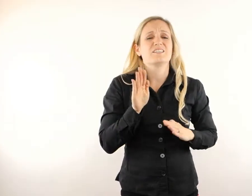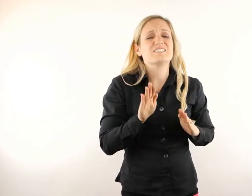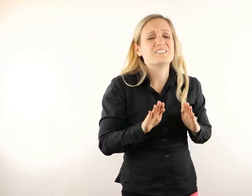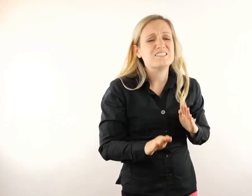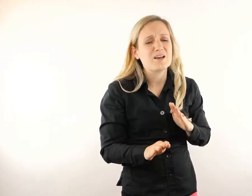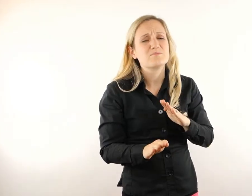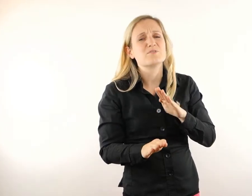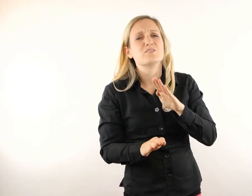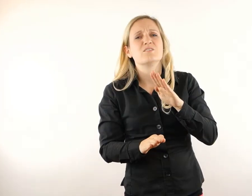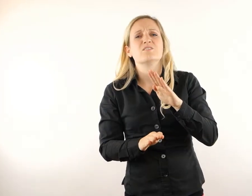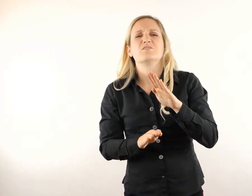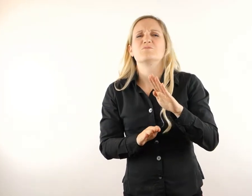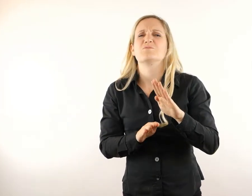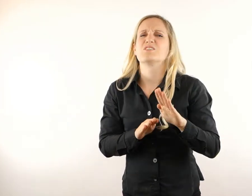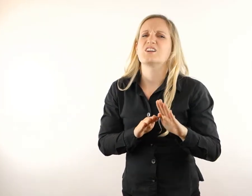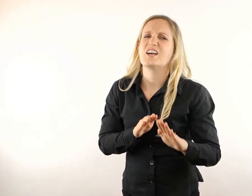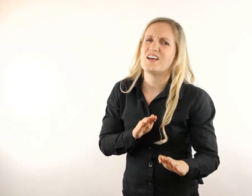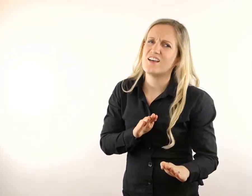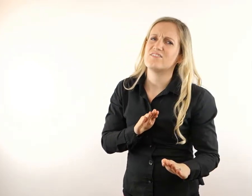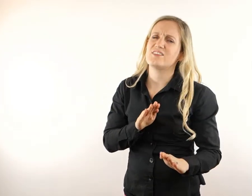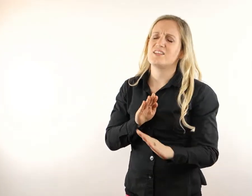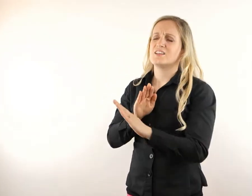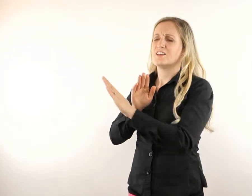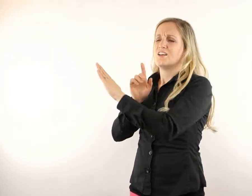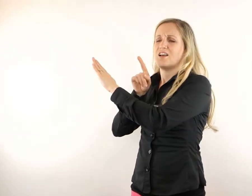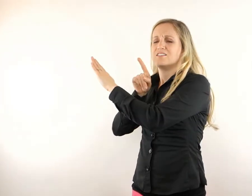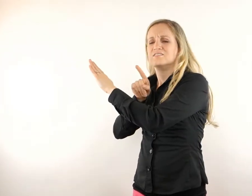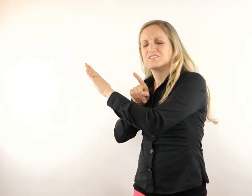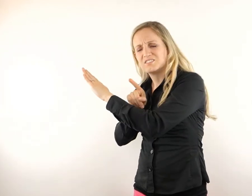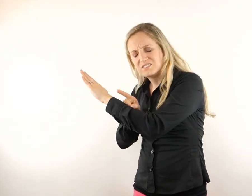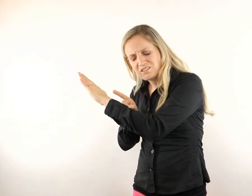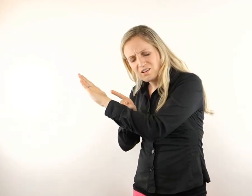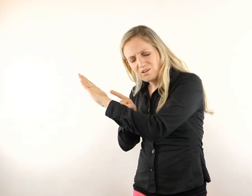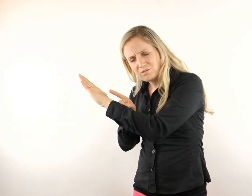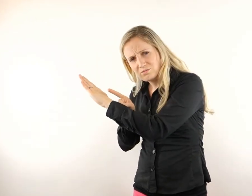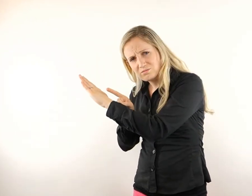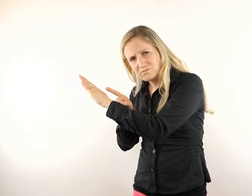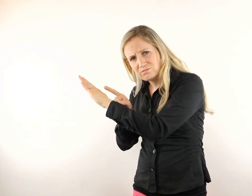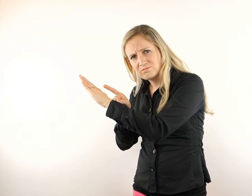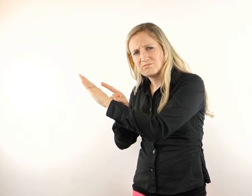his steps were heavy and slow.